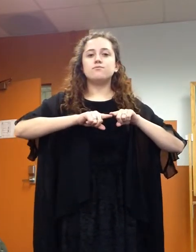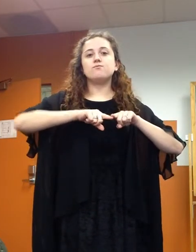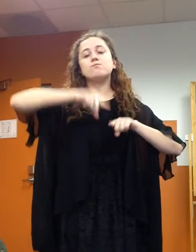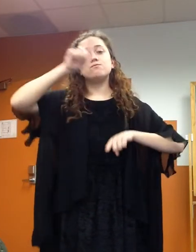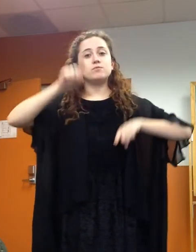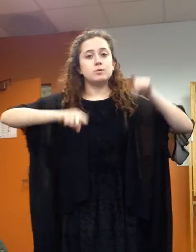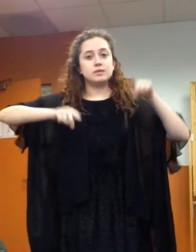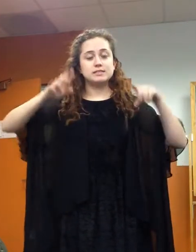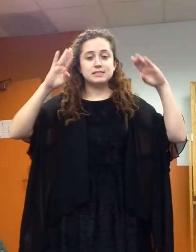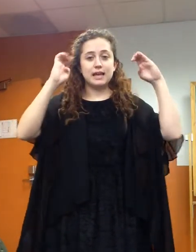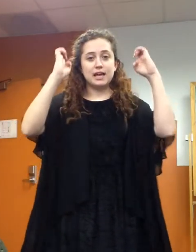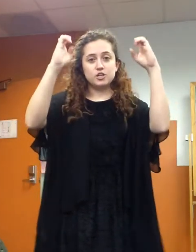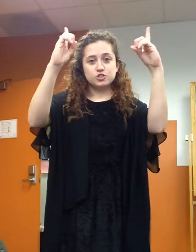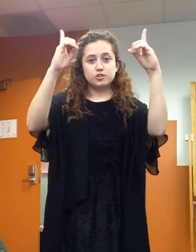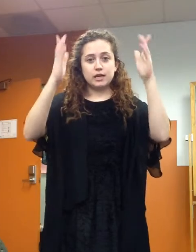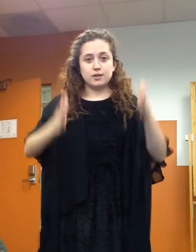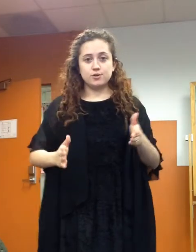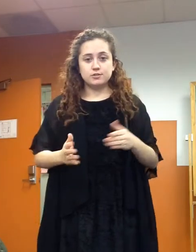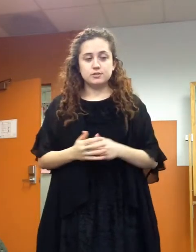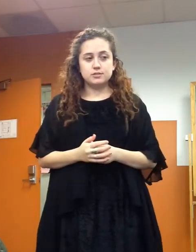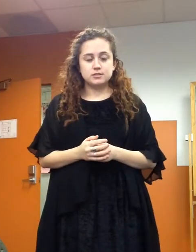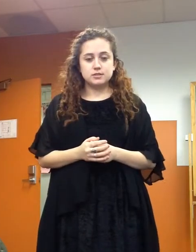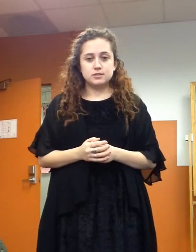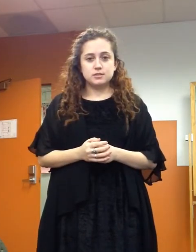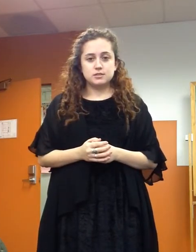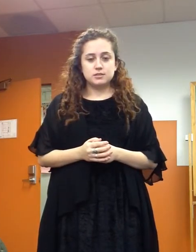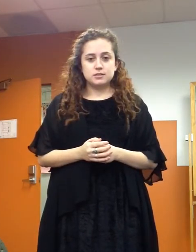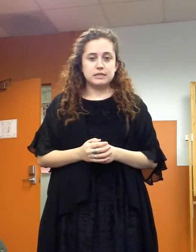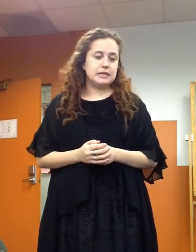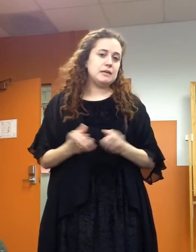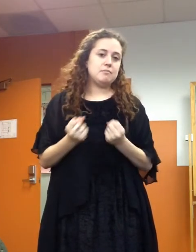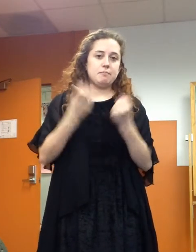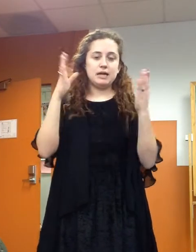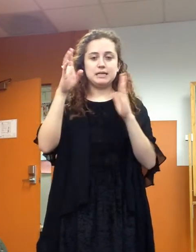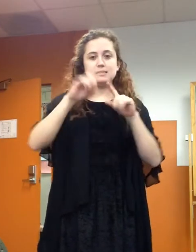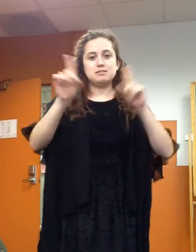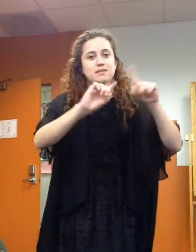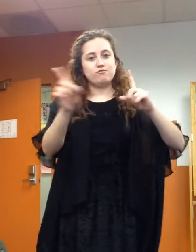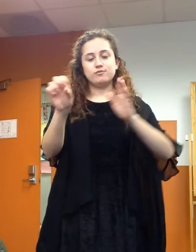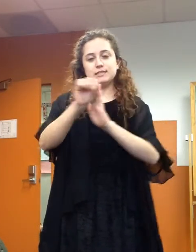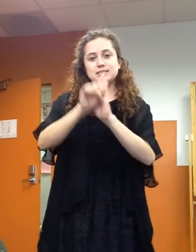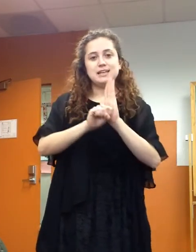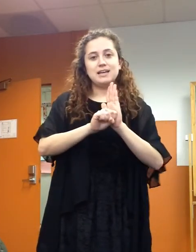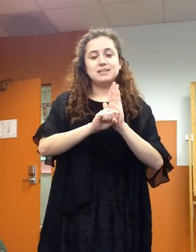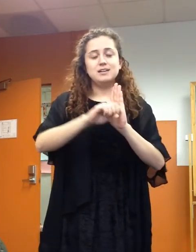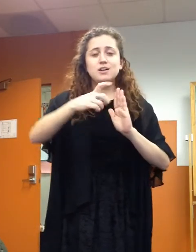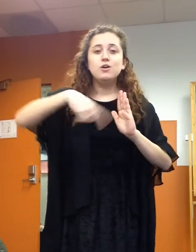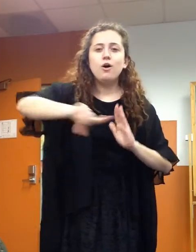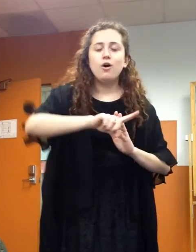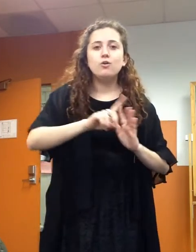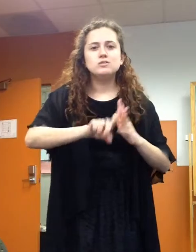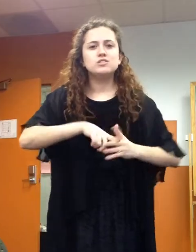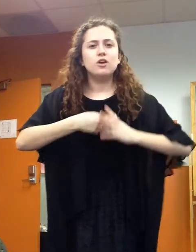educators in various states started to agitate for global awareness or global